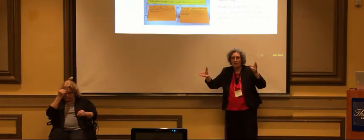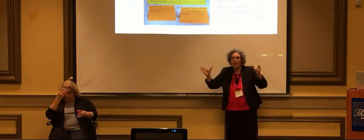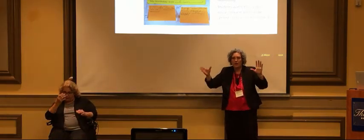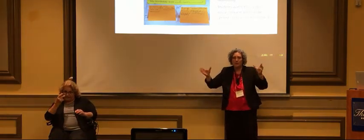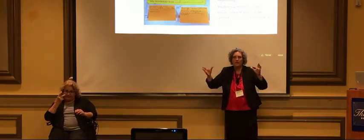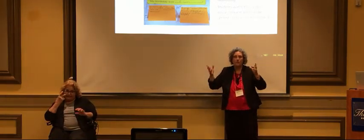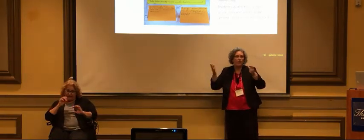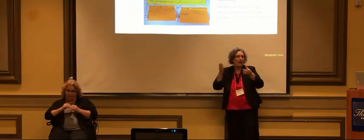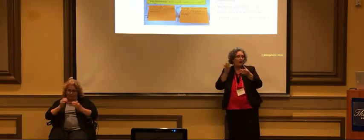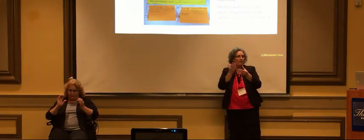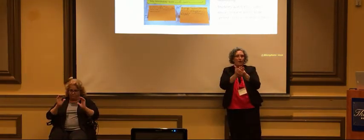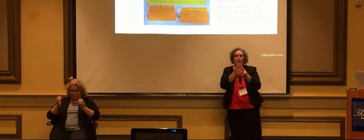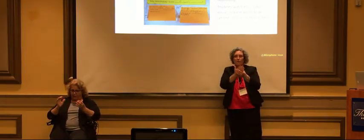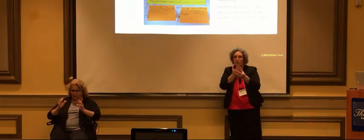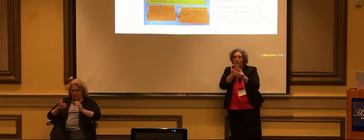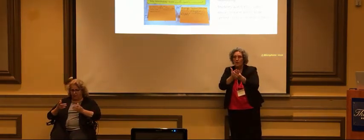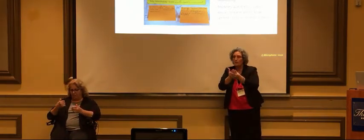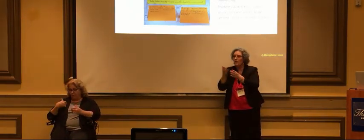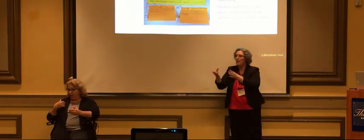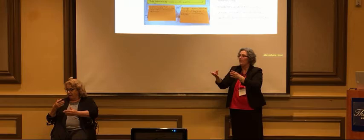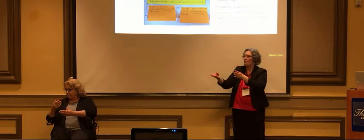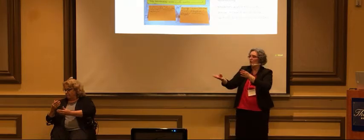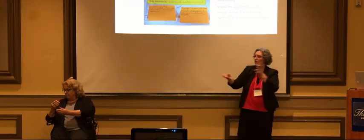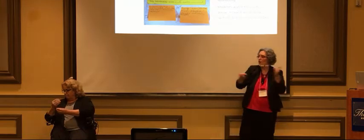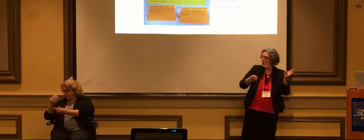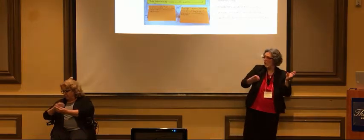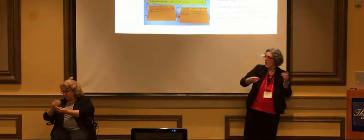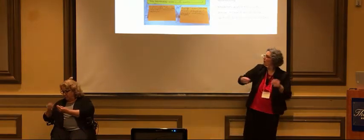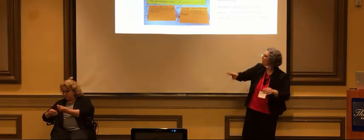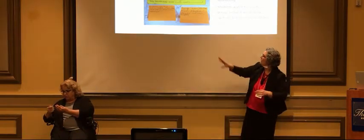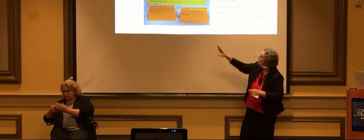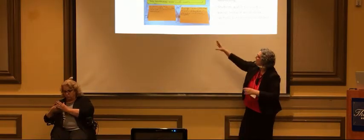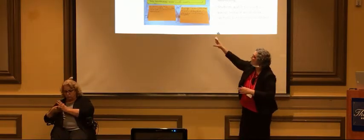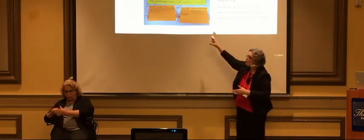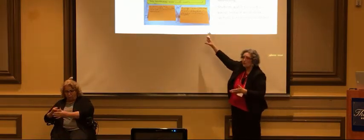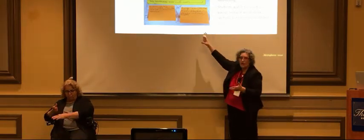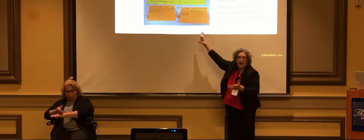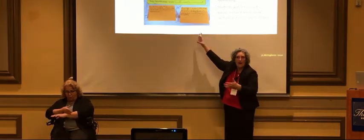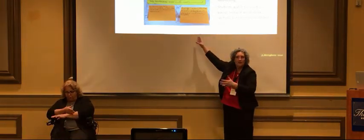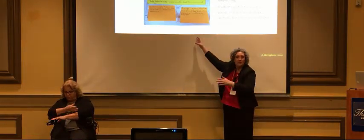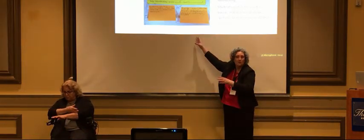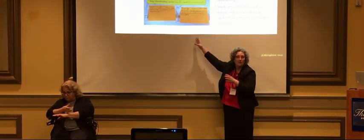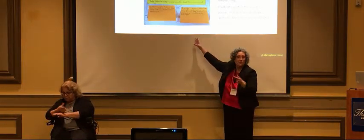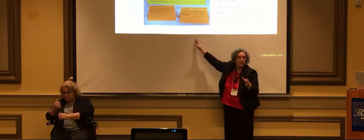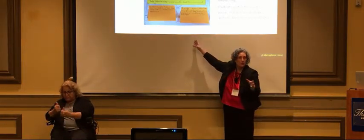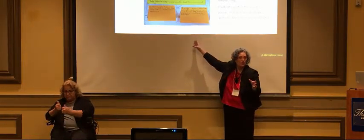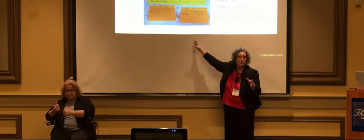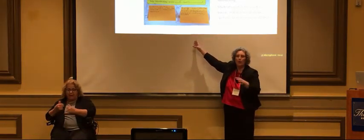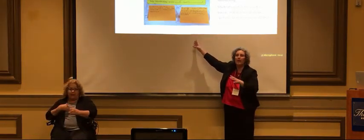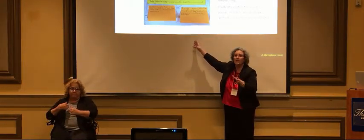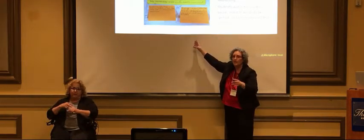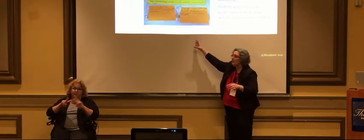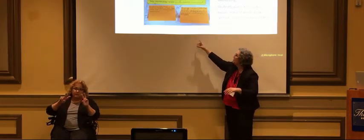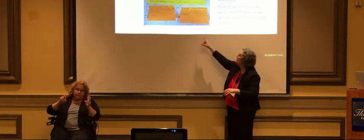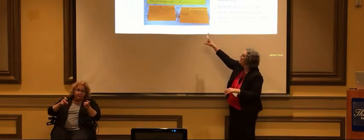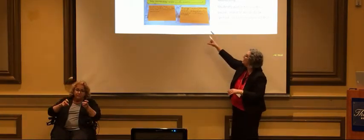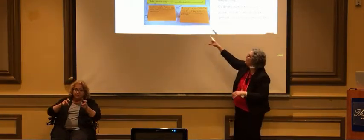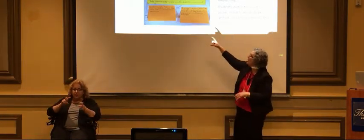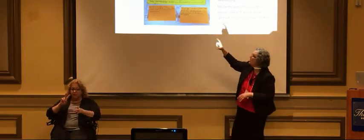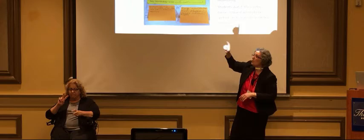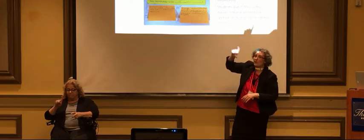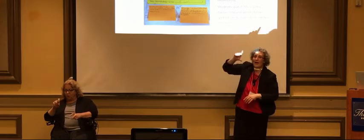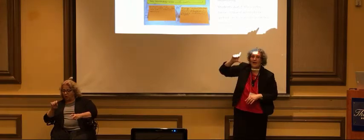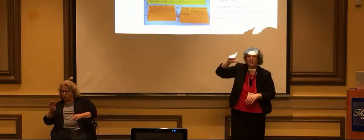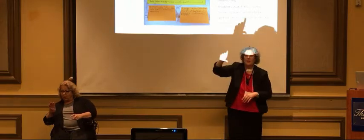how they compared if you have a portfolio that you can show growth. They talk about, do they have subject, verb, and predicate? Do